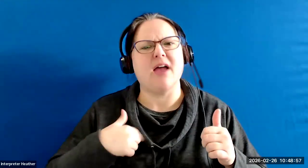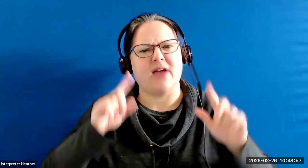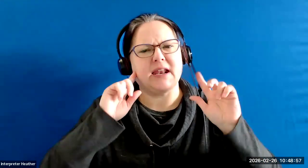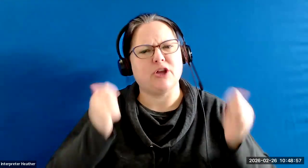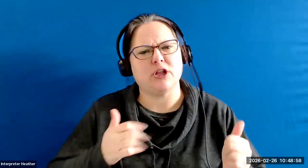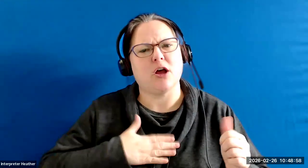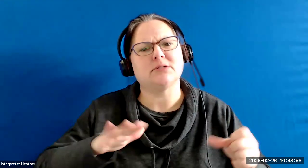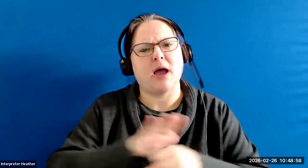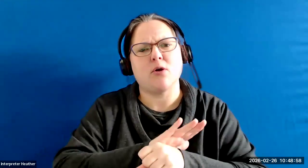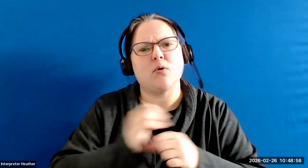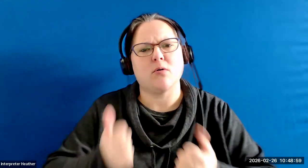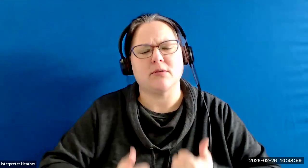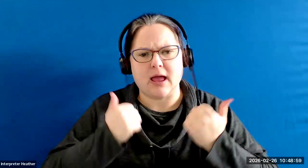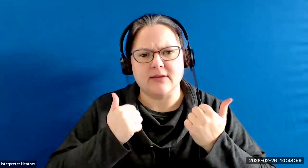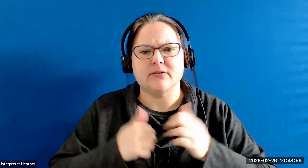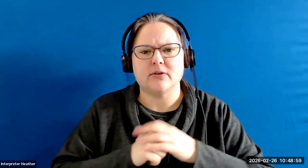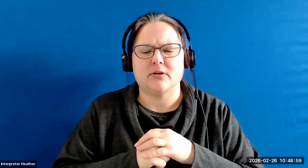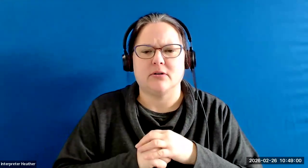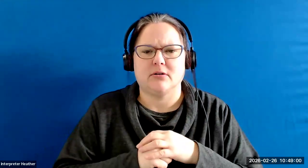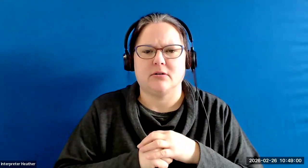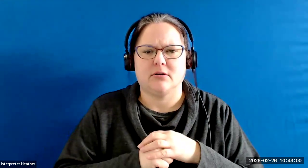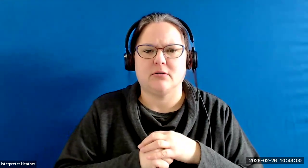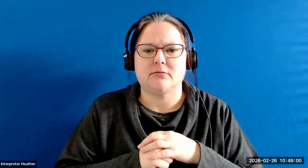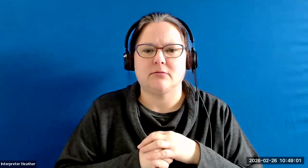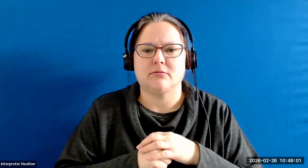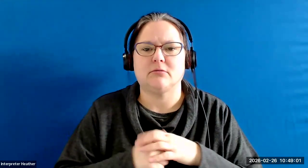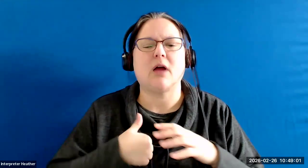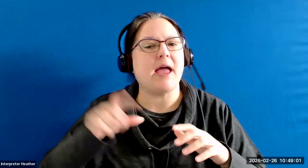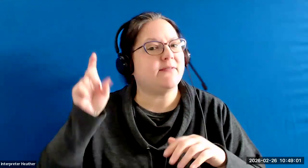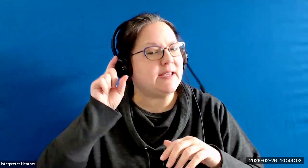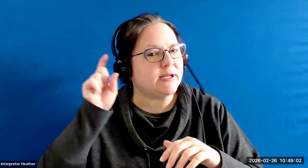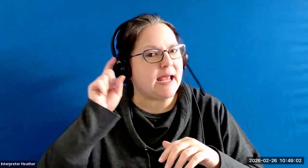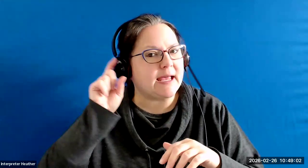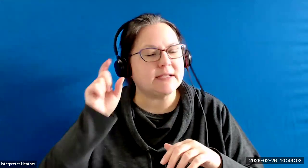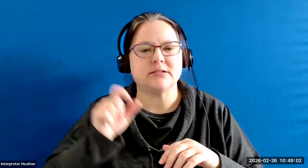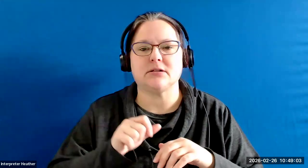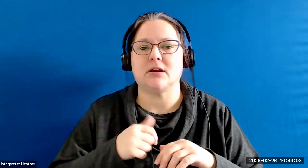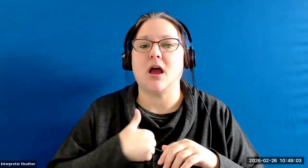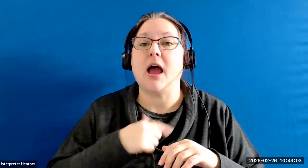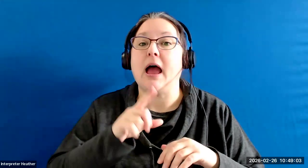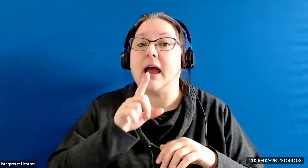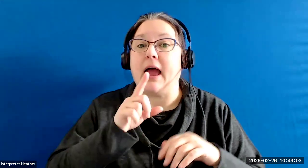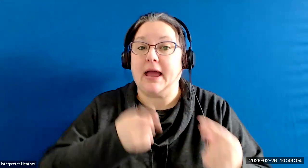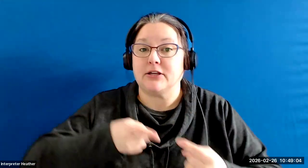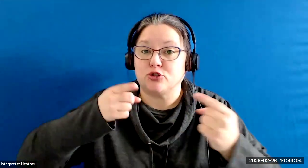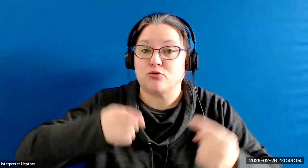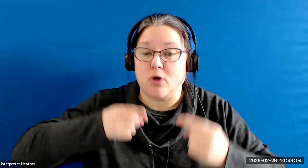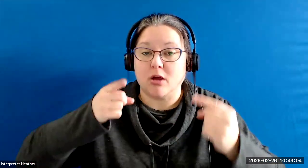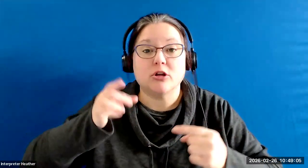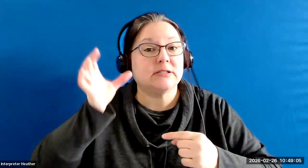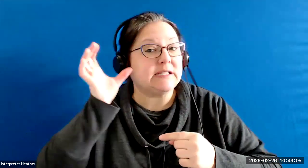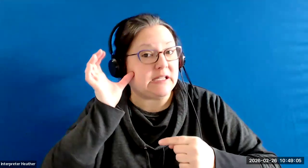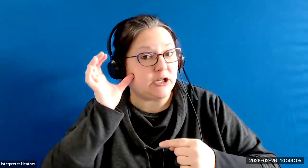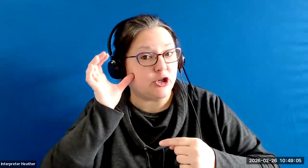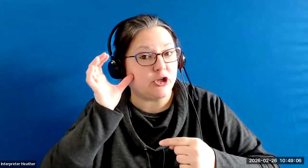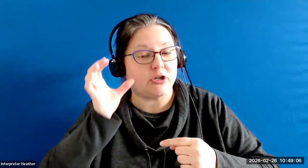entire life. And I wear hearing aids, And I really struggled to hear in